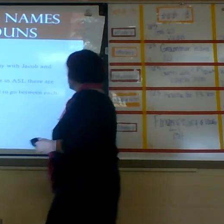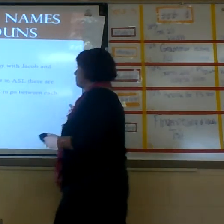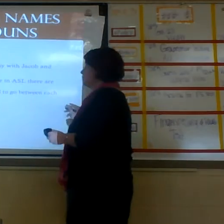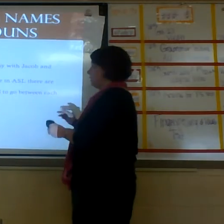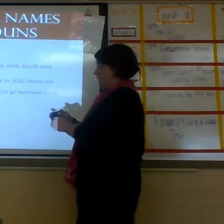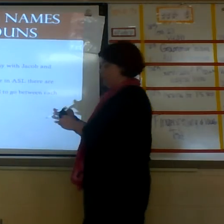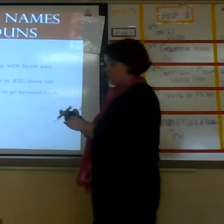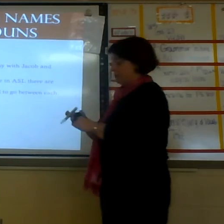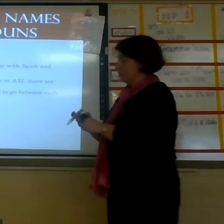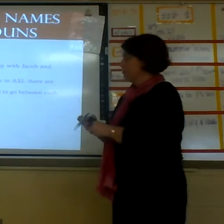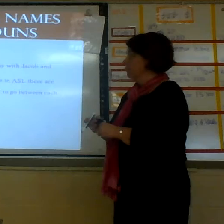go between each letter.